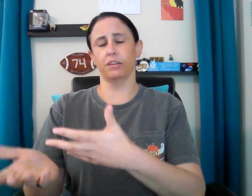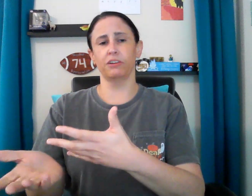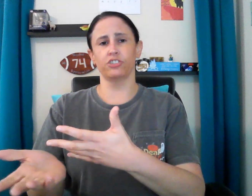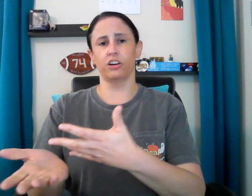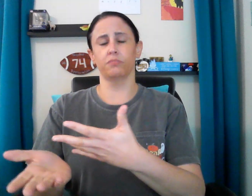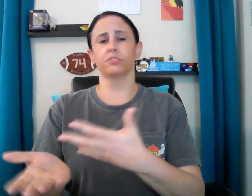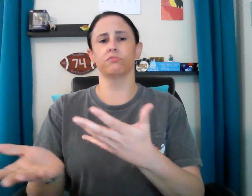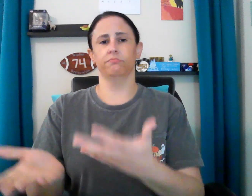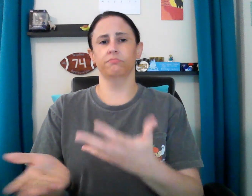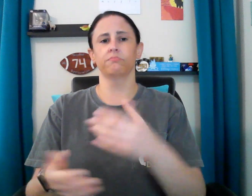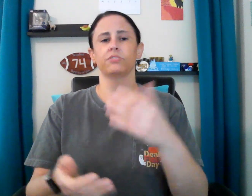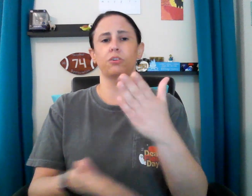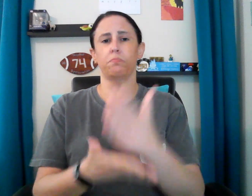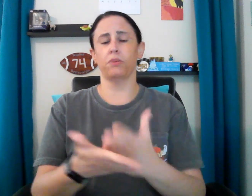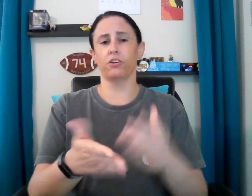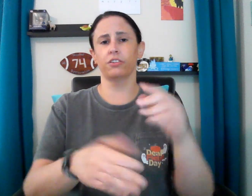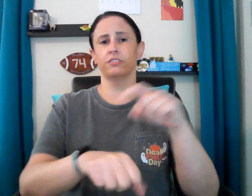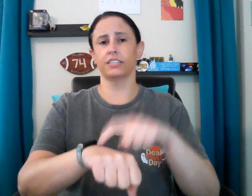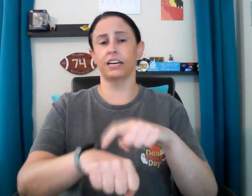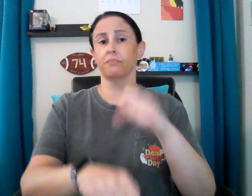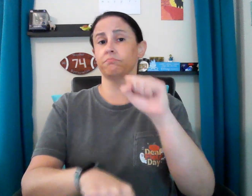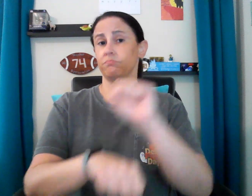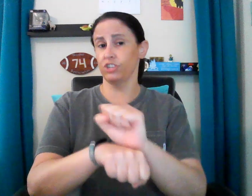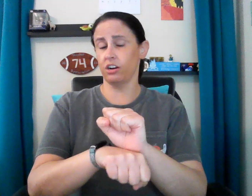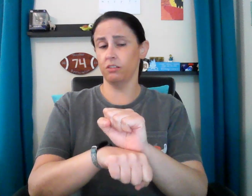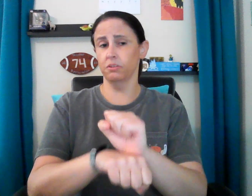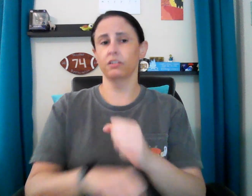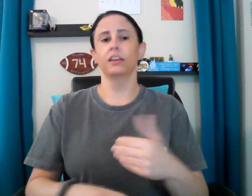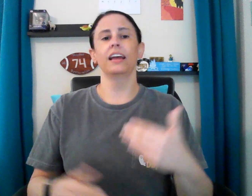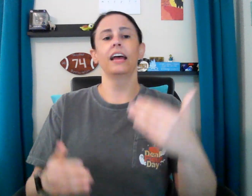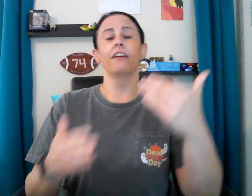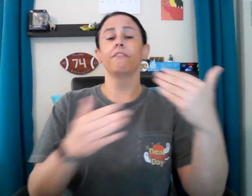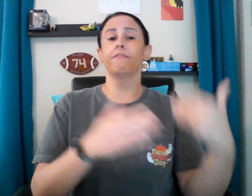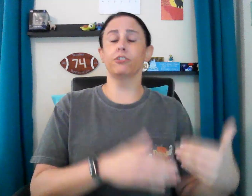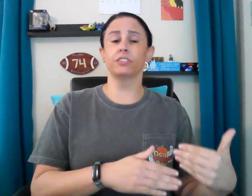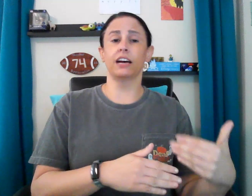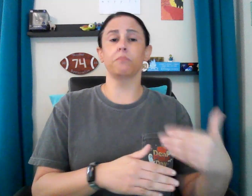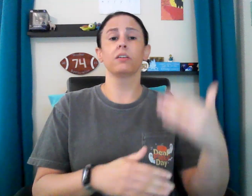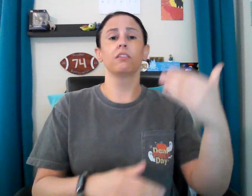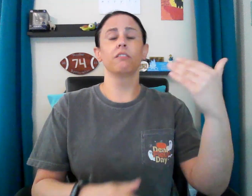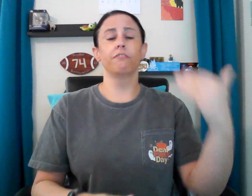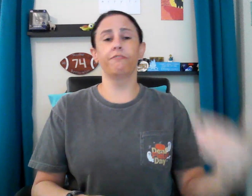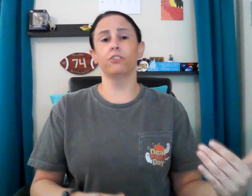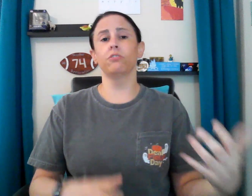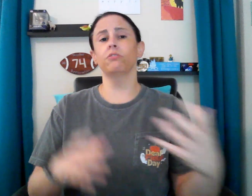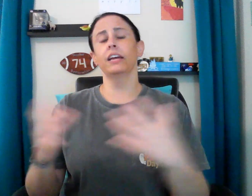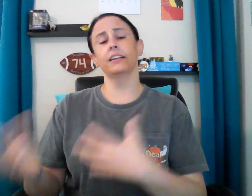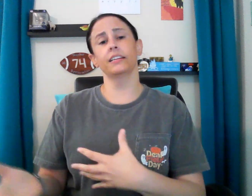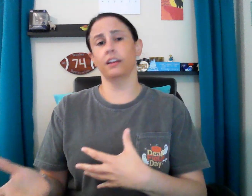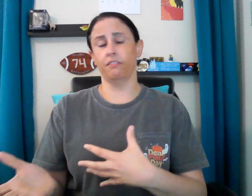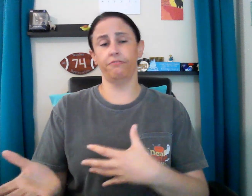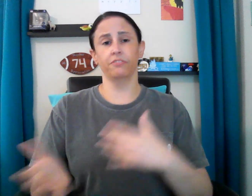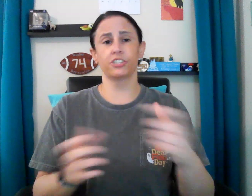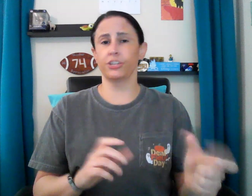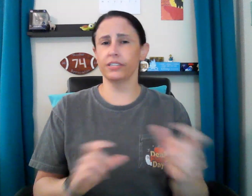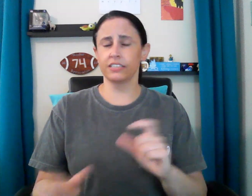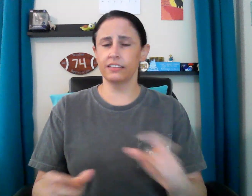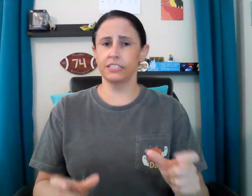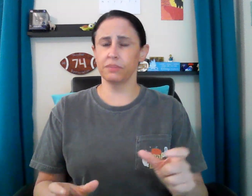about jobs. So part-time job. Full-time, full and enough. Students get these mixed